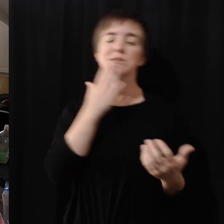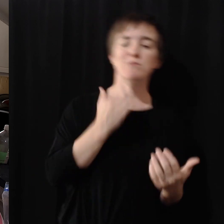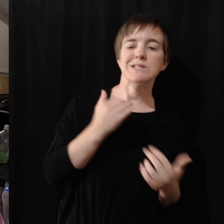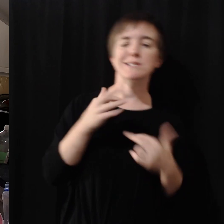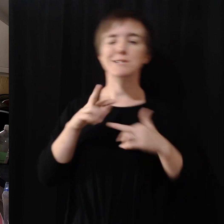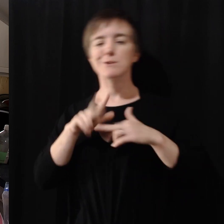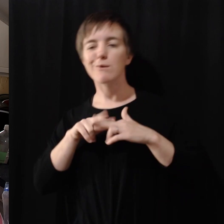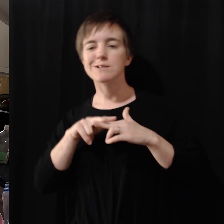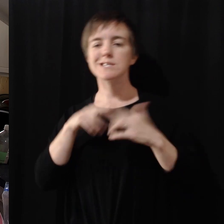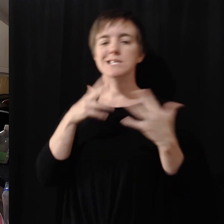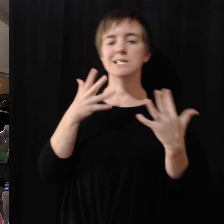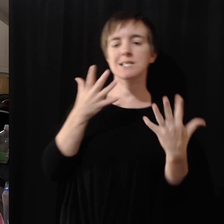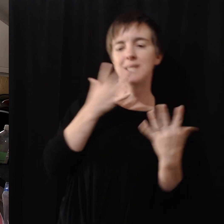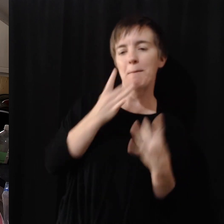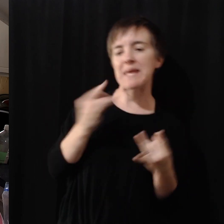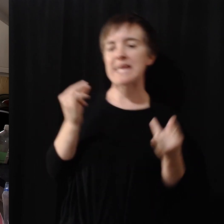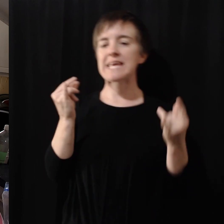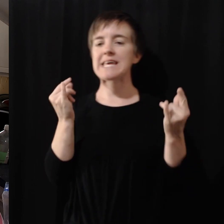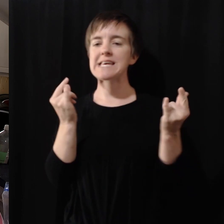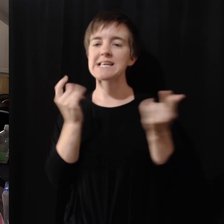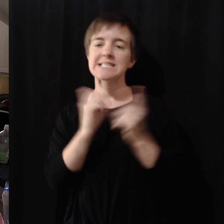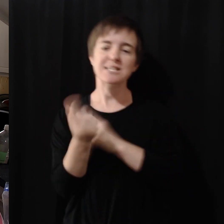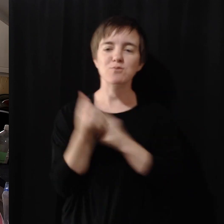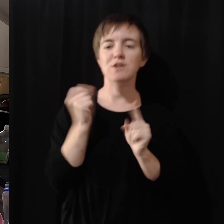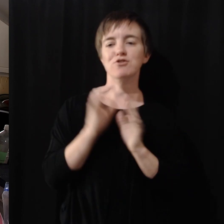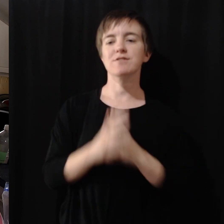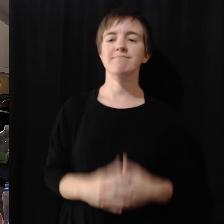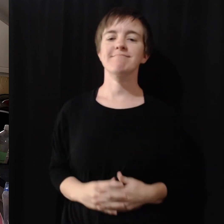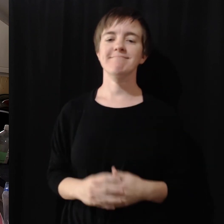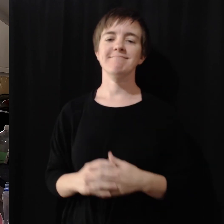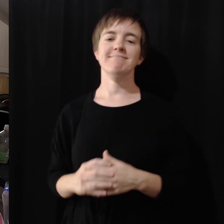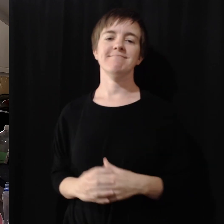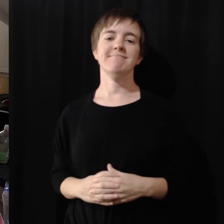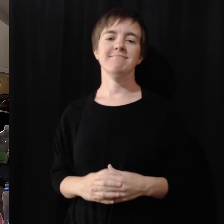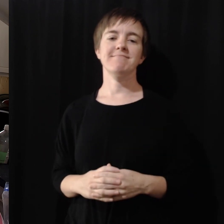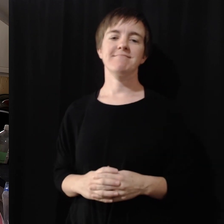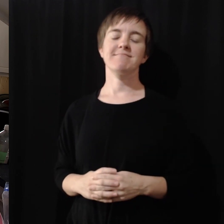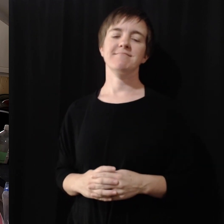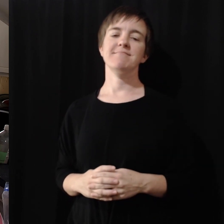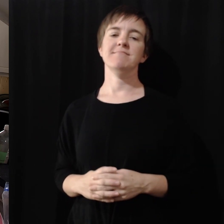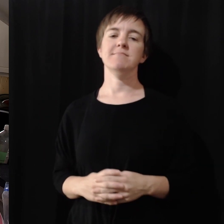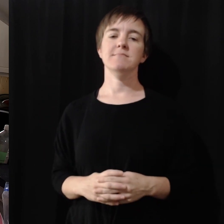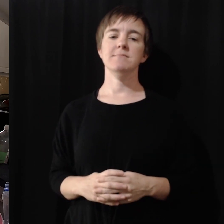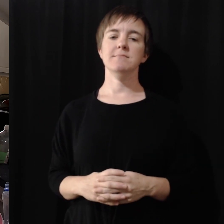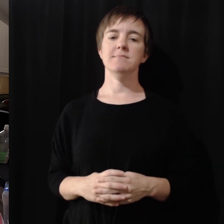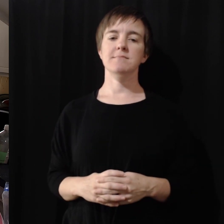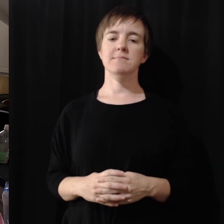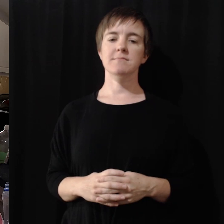sweet, salty, yummy situation.